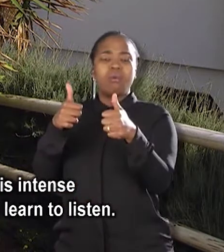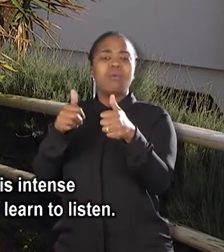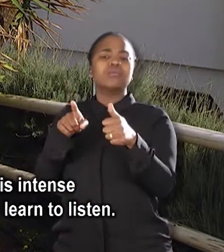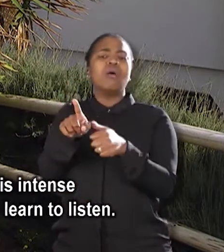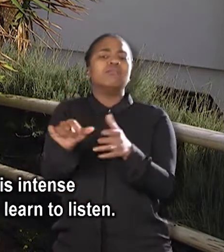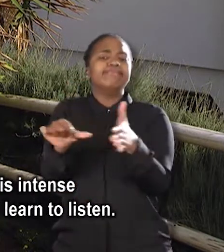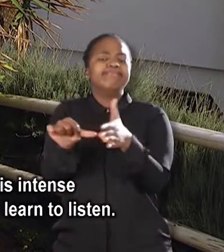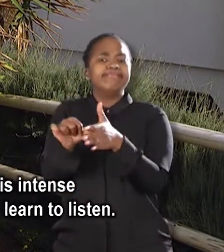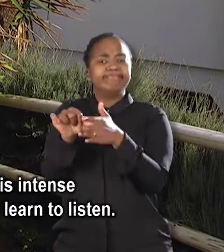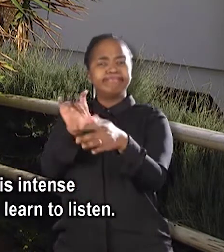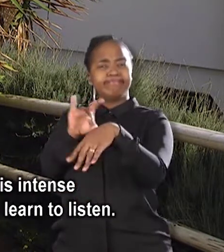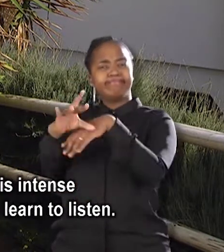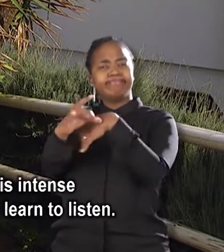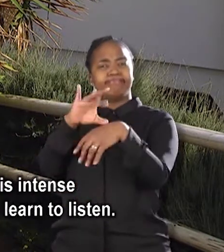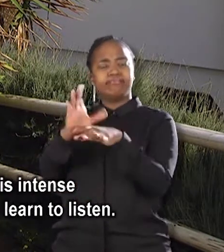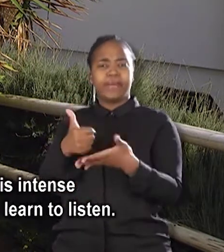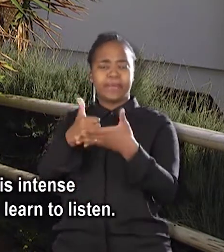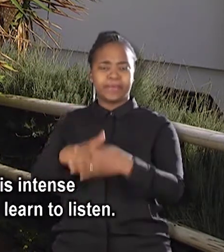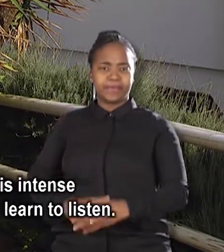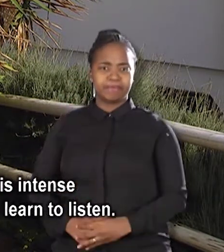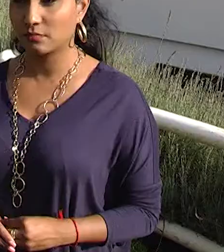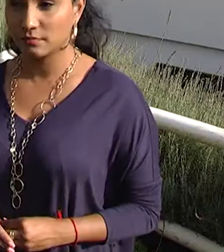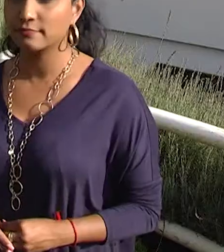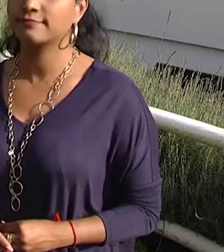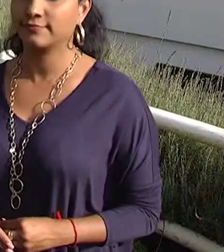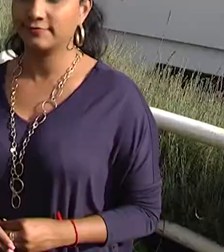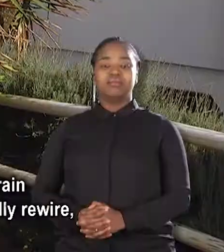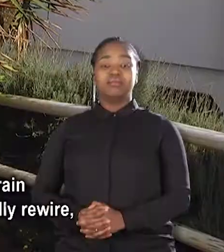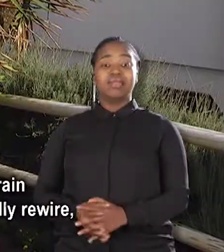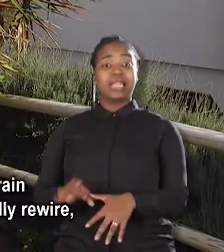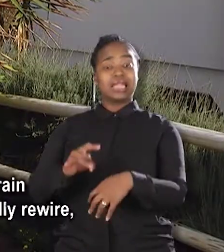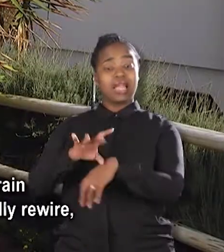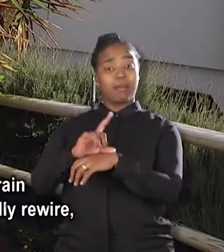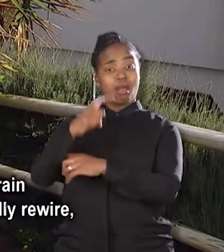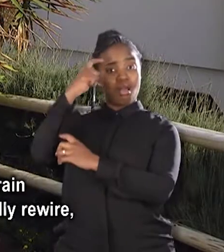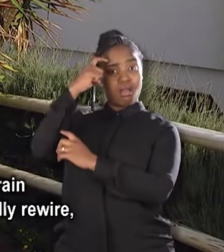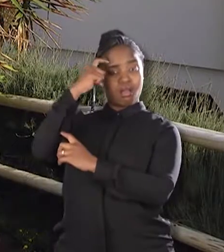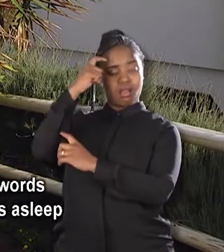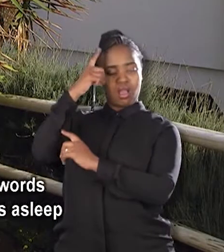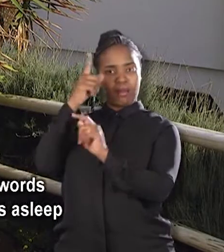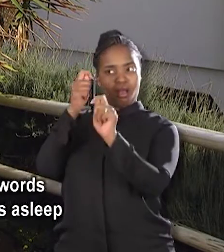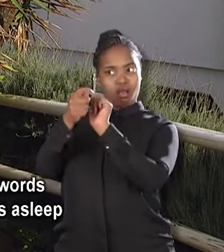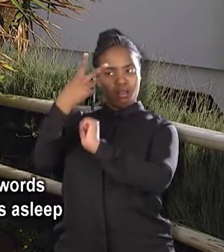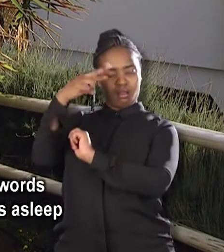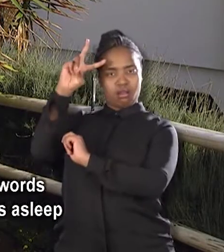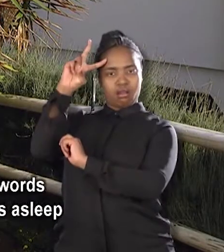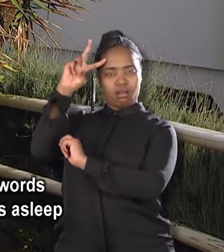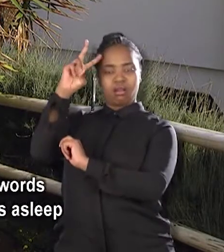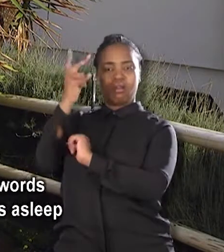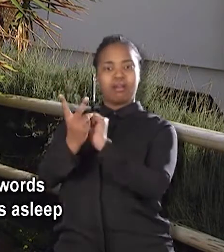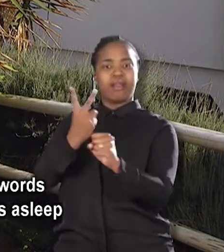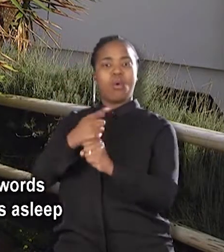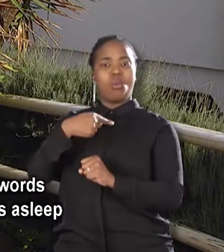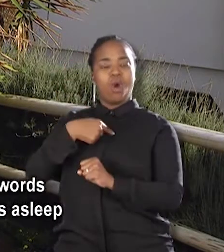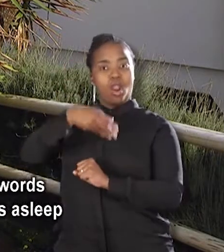is so intense and it actually helps them to learn to listen. The brain must basically rewire. So in